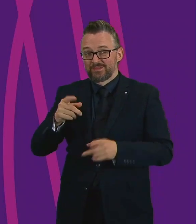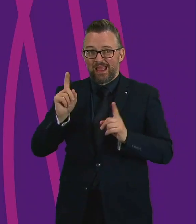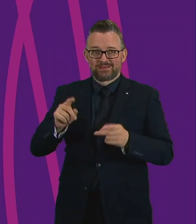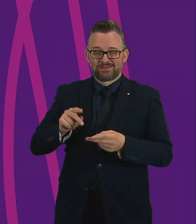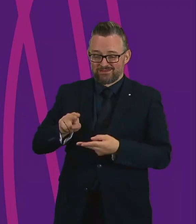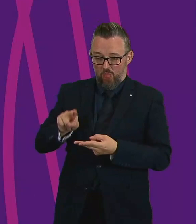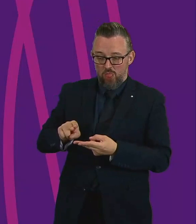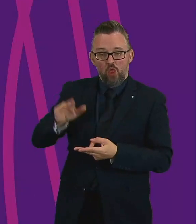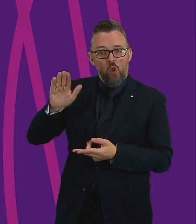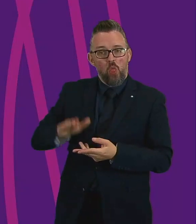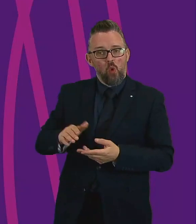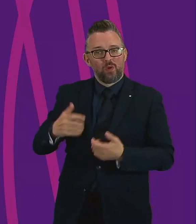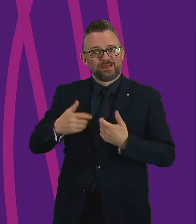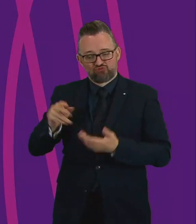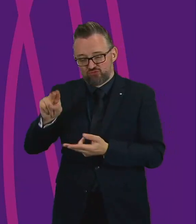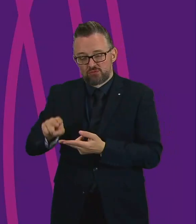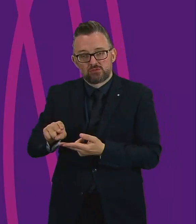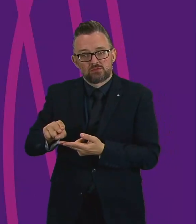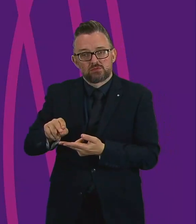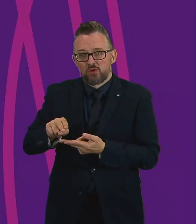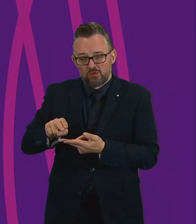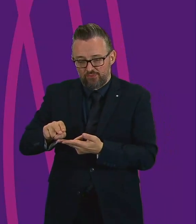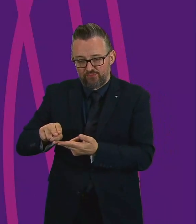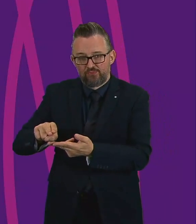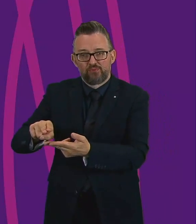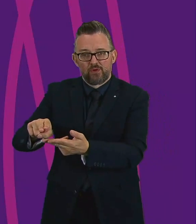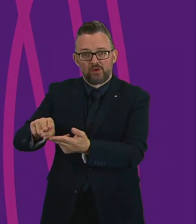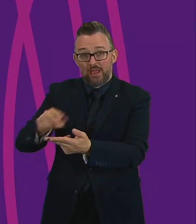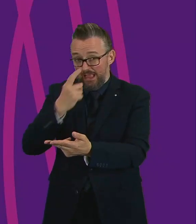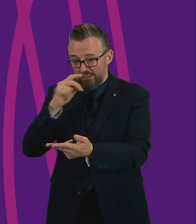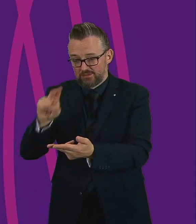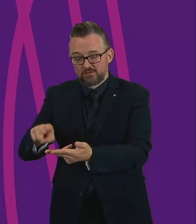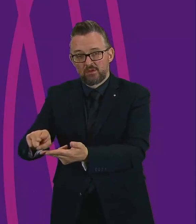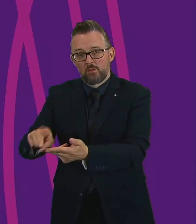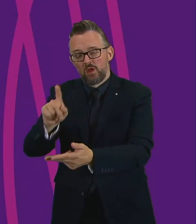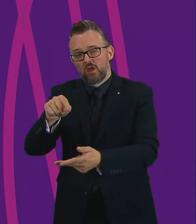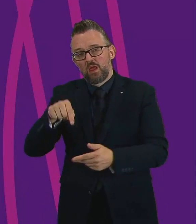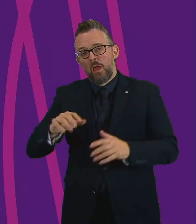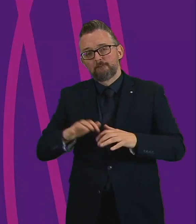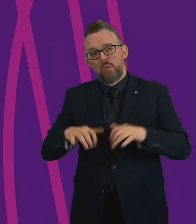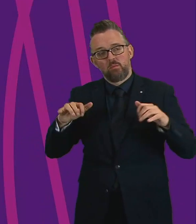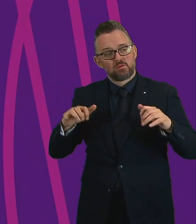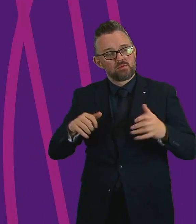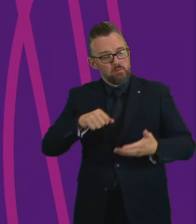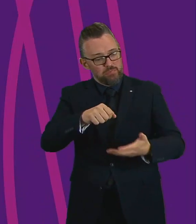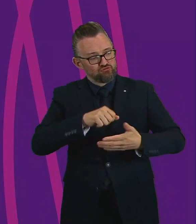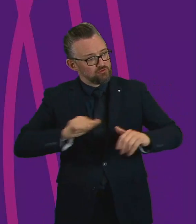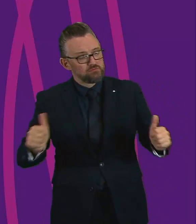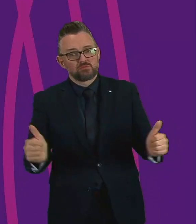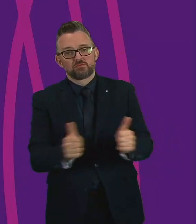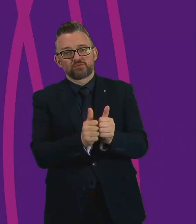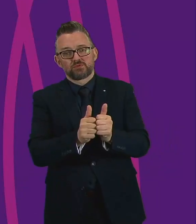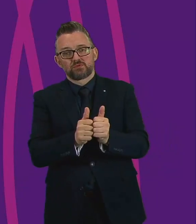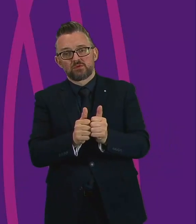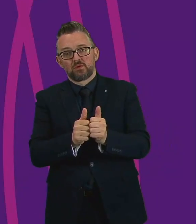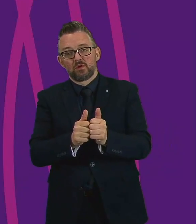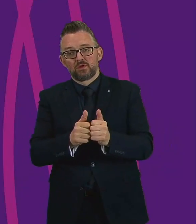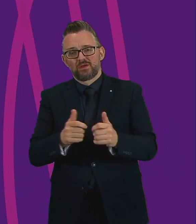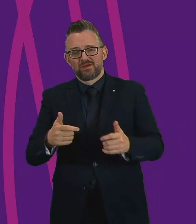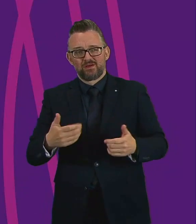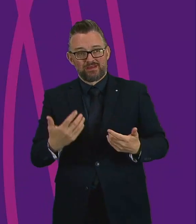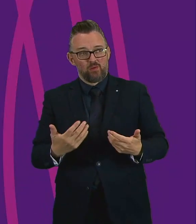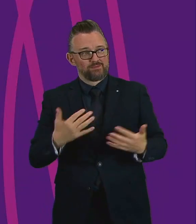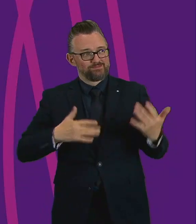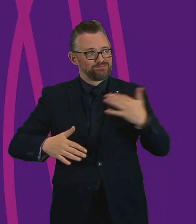have low interest rates and low inflation. Now, earlier this year, this Parliament approved a budget already in circumstances of great